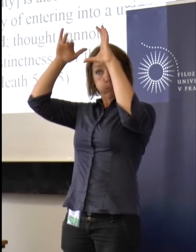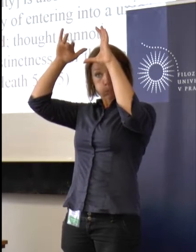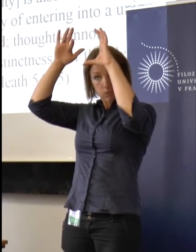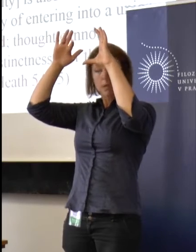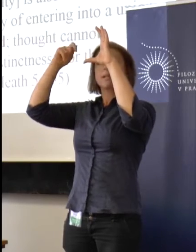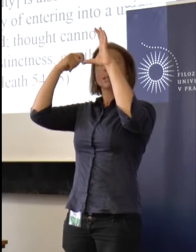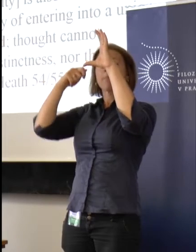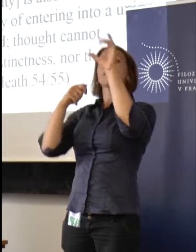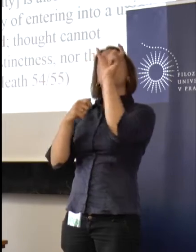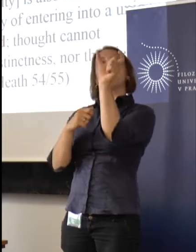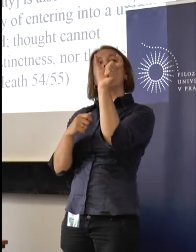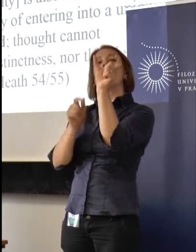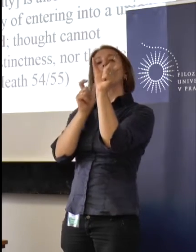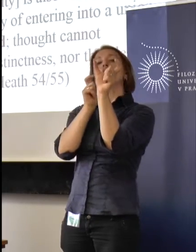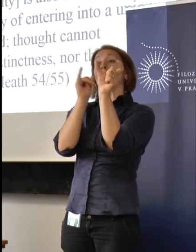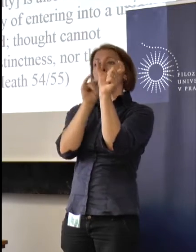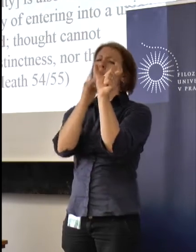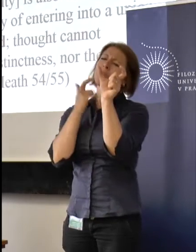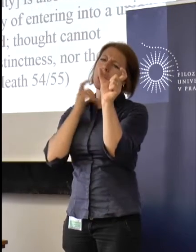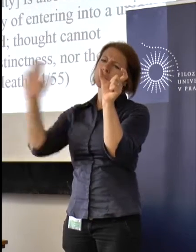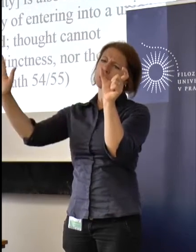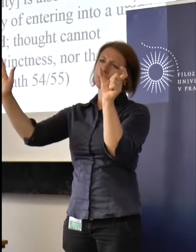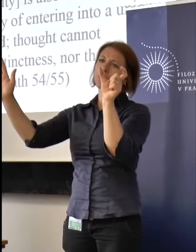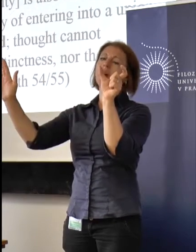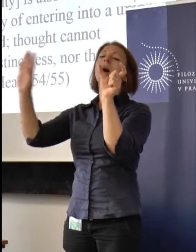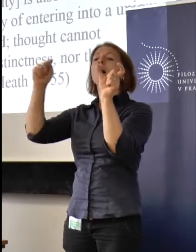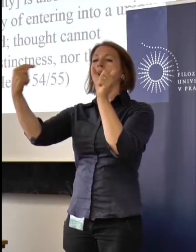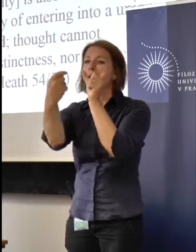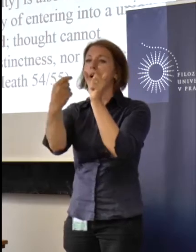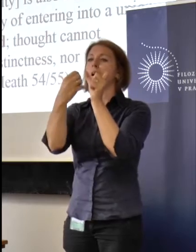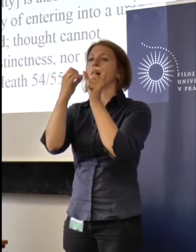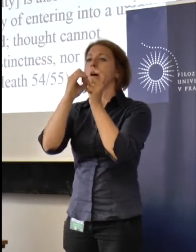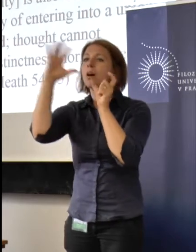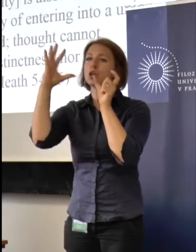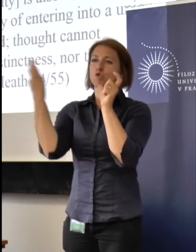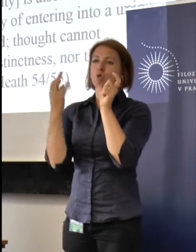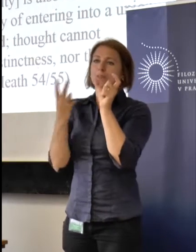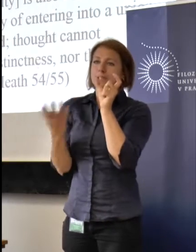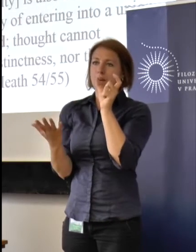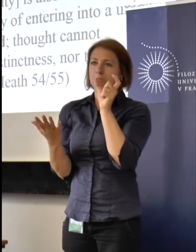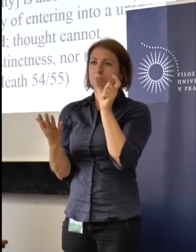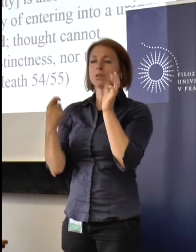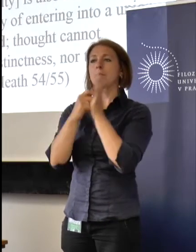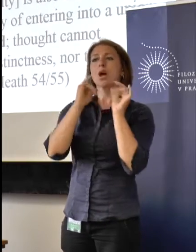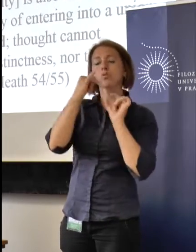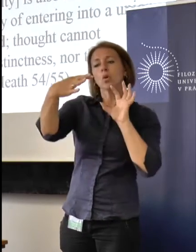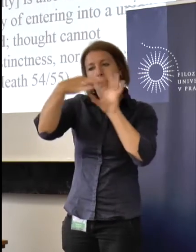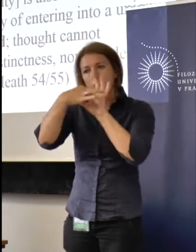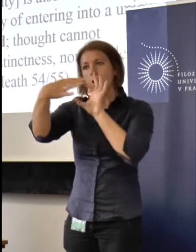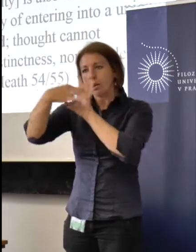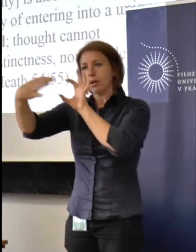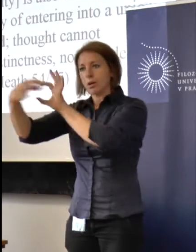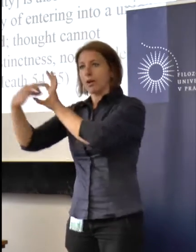out. Thought and language are therefore one and inseparable from each other. And here we have the